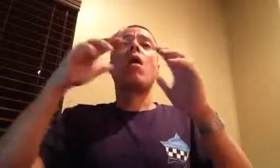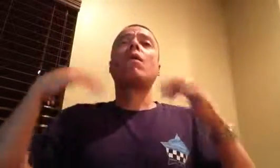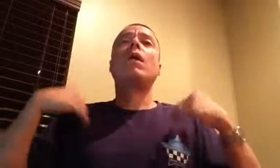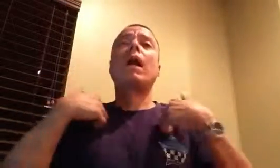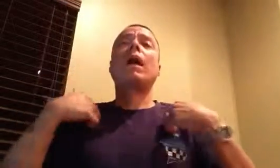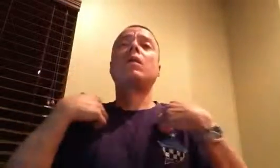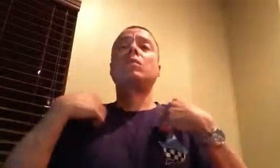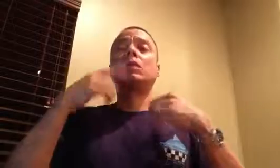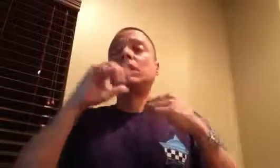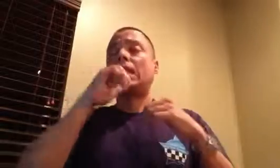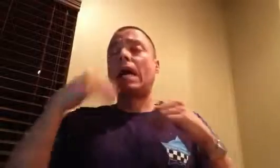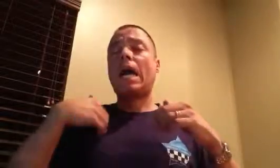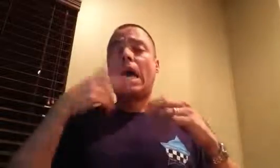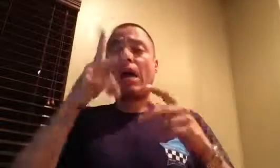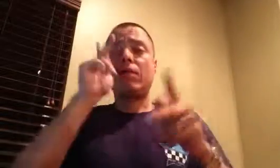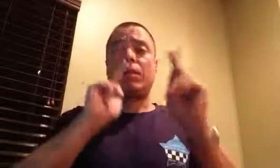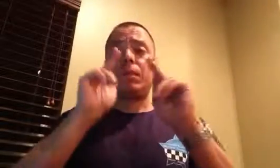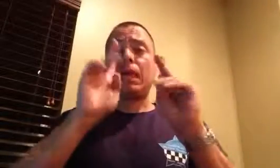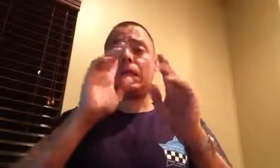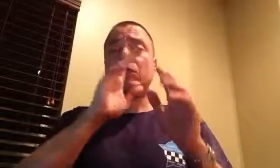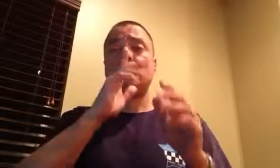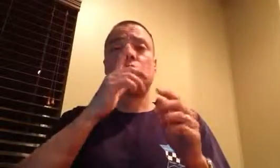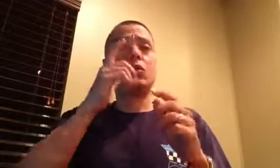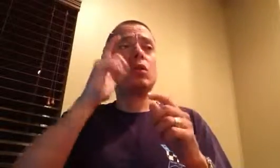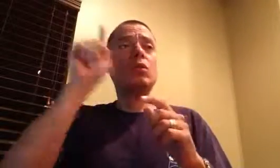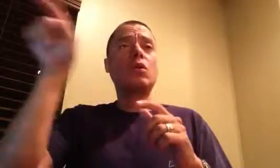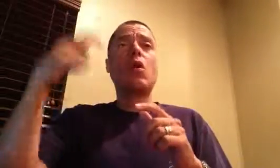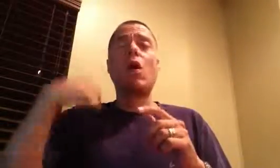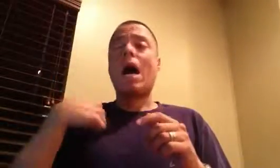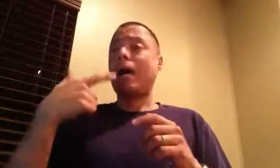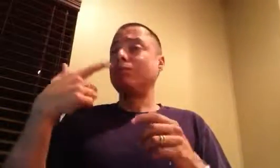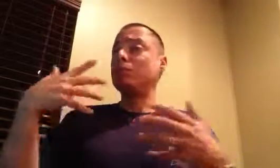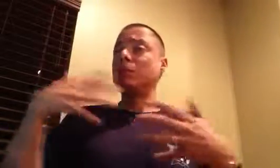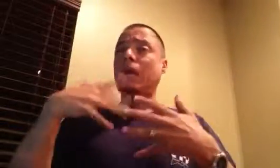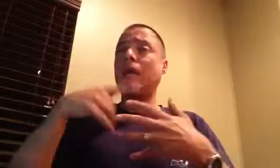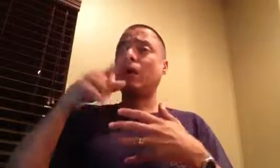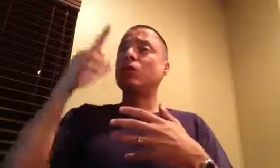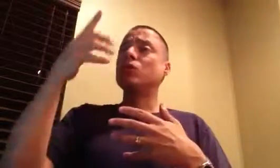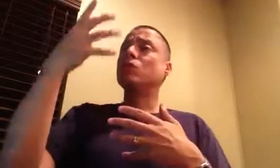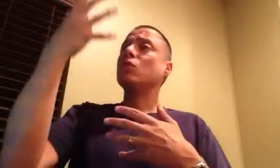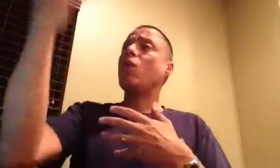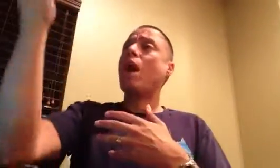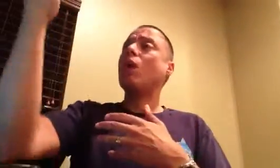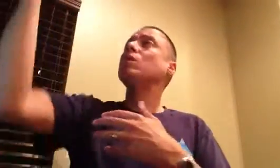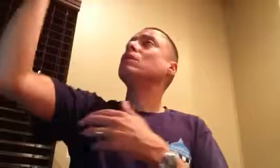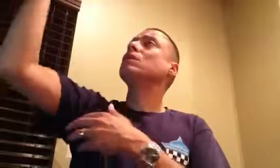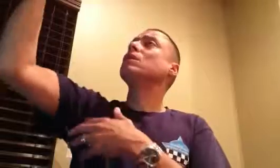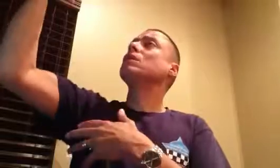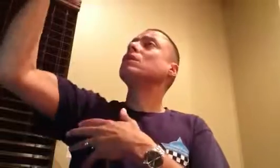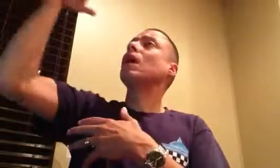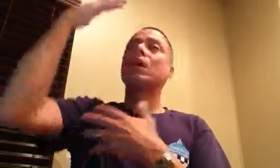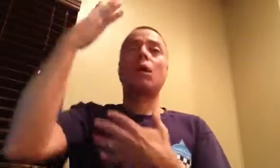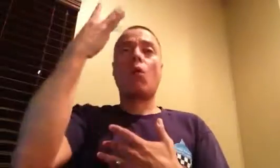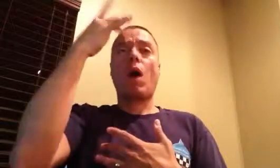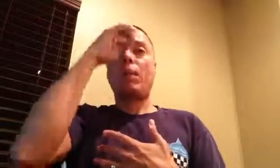I am afraid to go out in the sun now because of the holes in our ozone. I am afraid to breathe the air